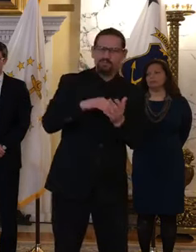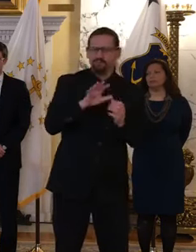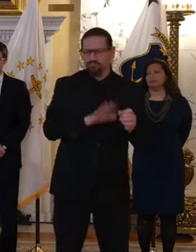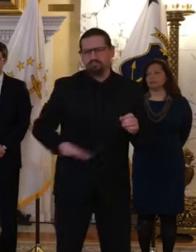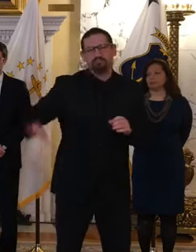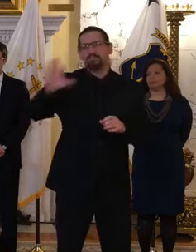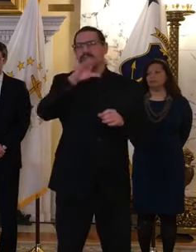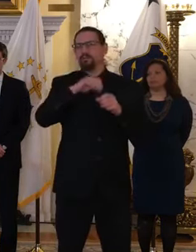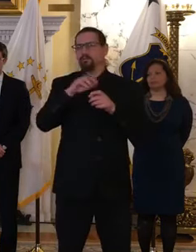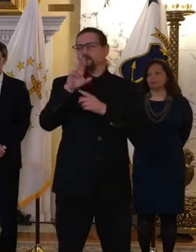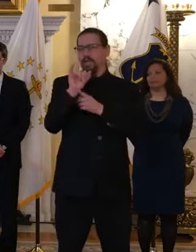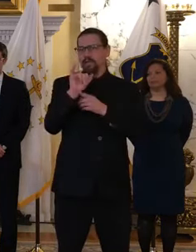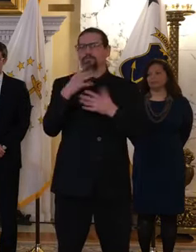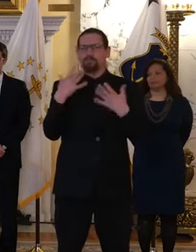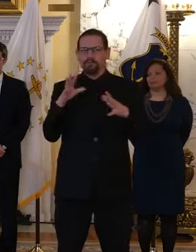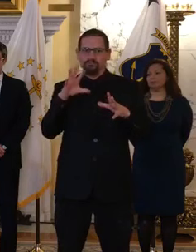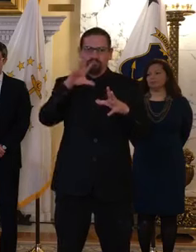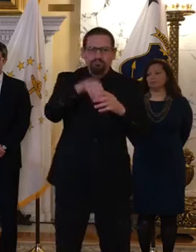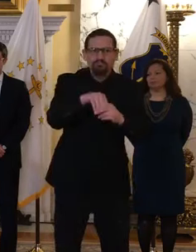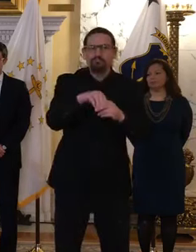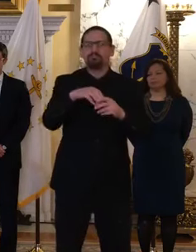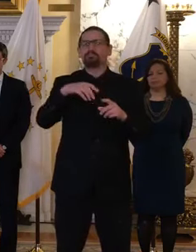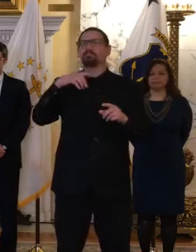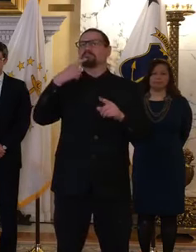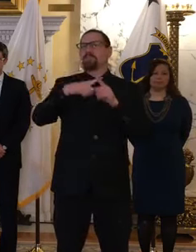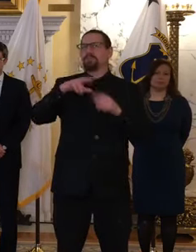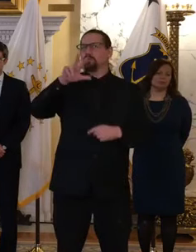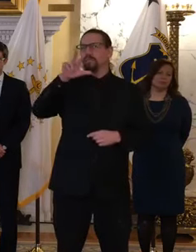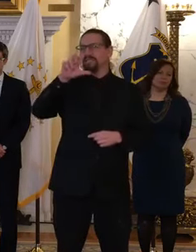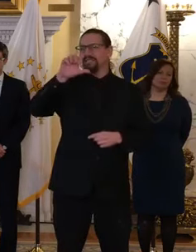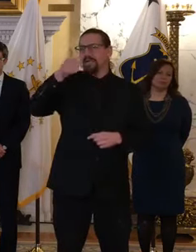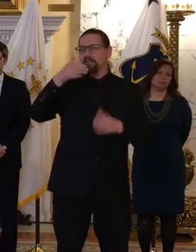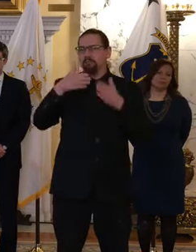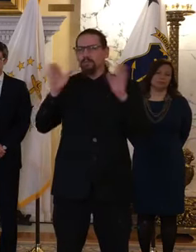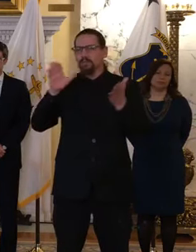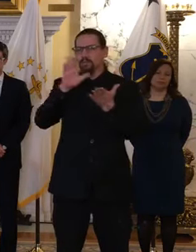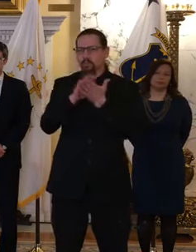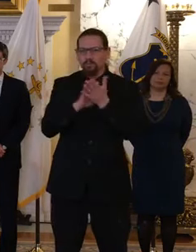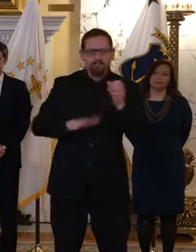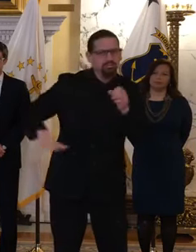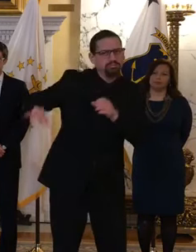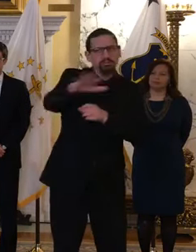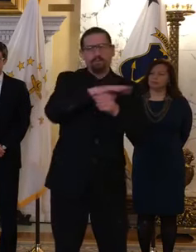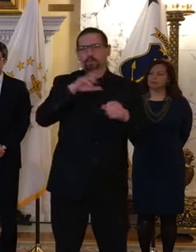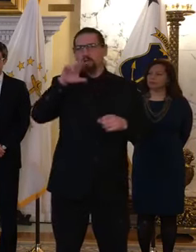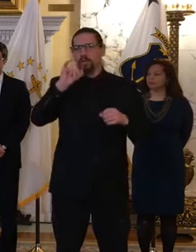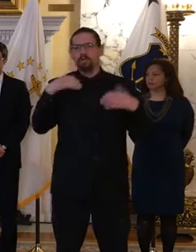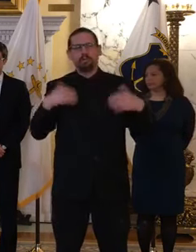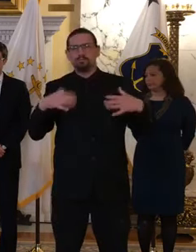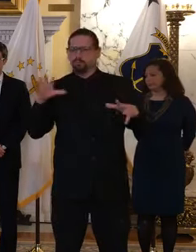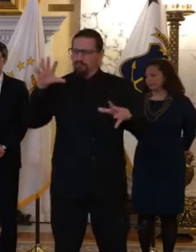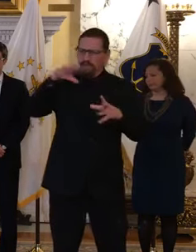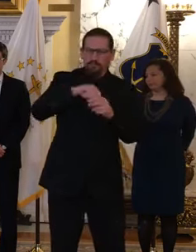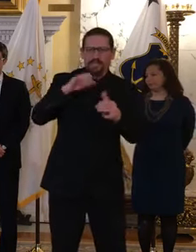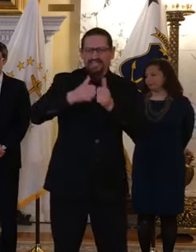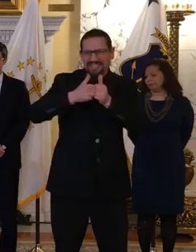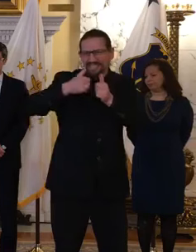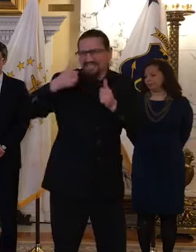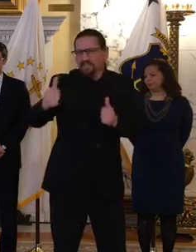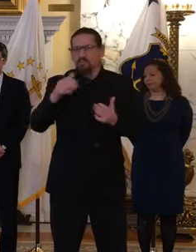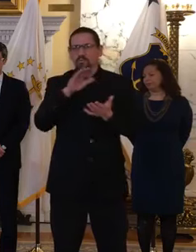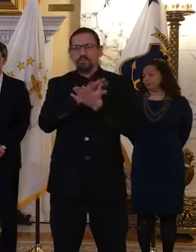around K-12 public education and how we're going to handle it in the coming weeks here in Rhode Island. I will